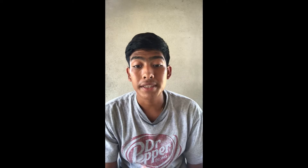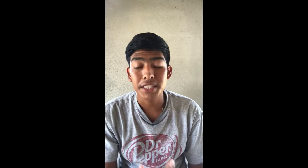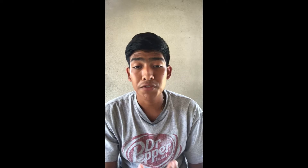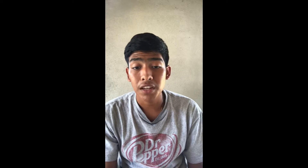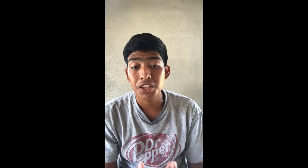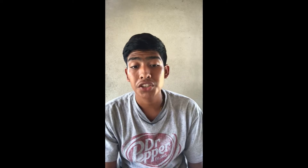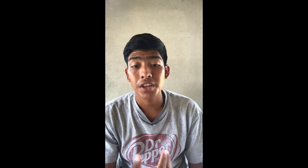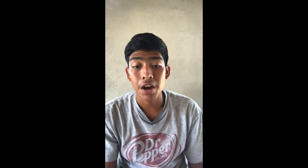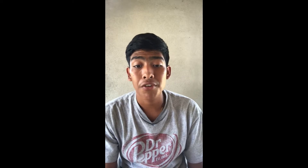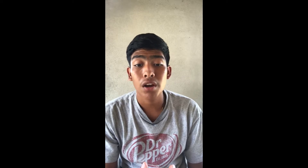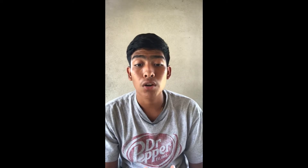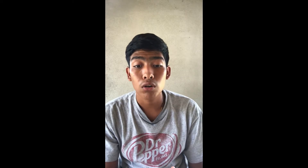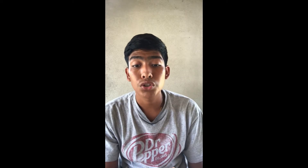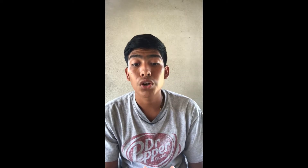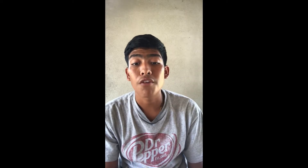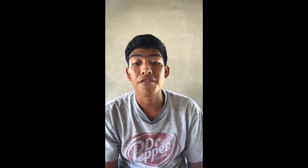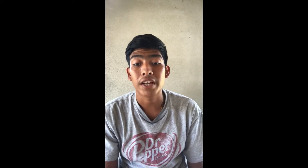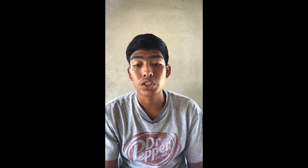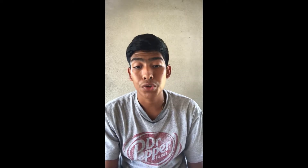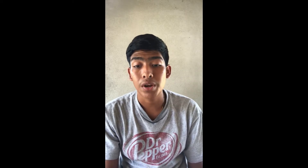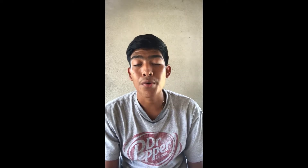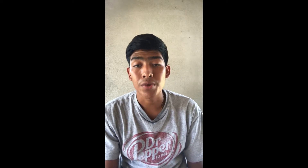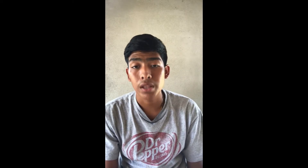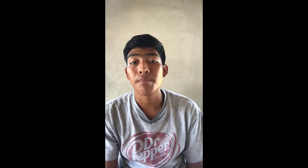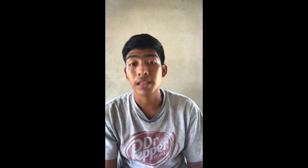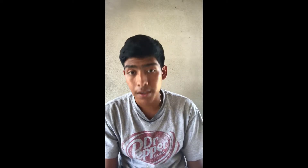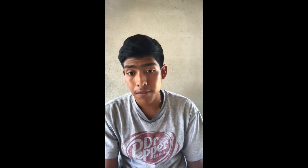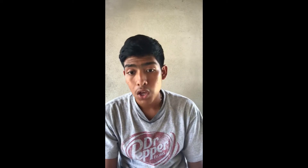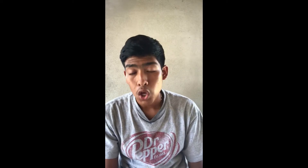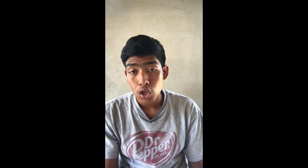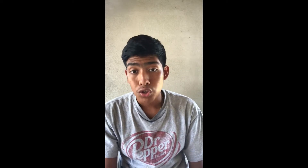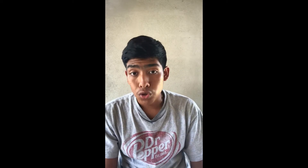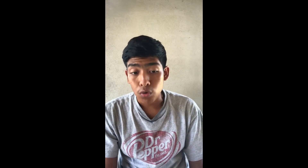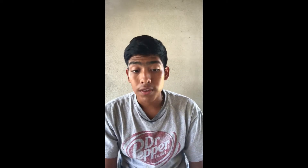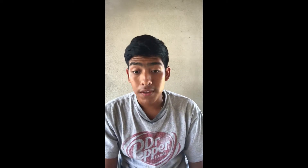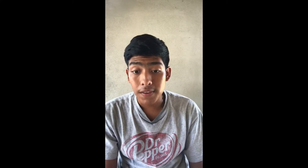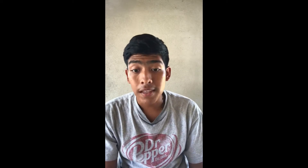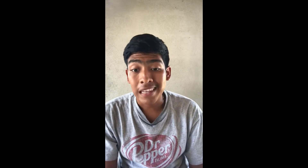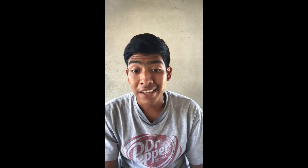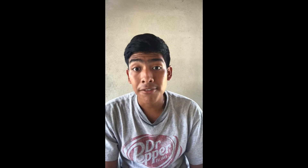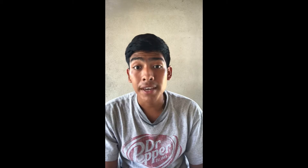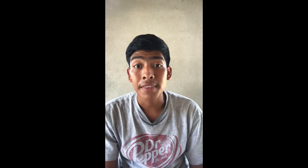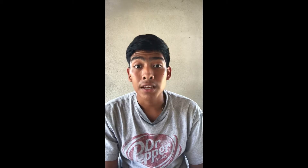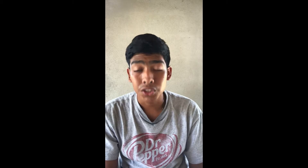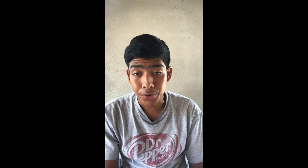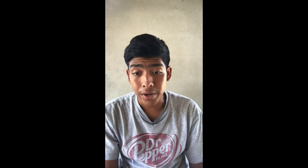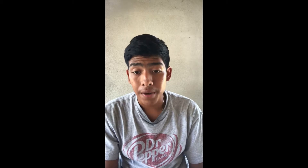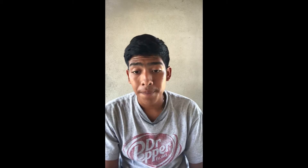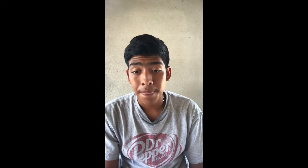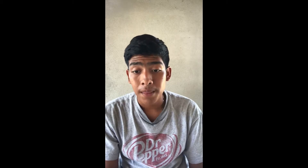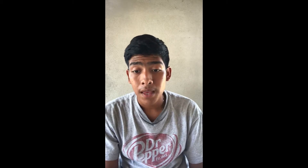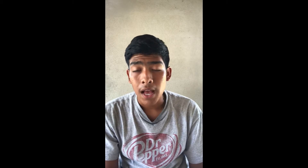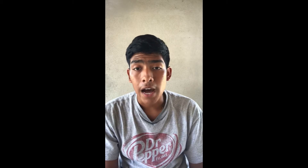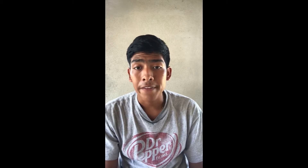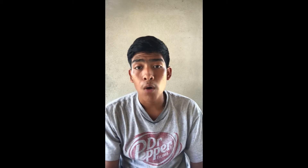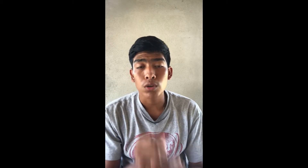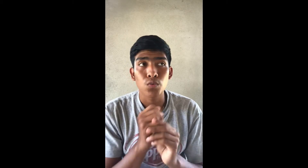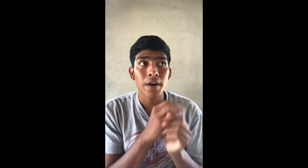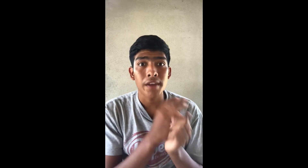Titi's village in the African country of Nigeria really believe. So Titi lived in Nigeria, and that was what the